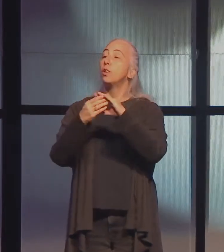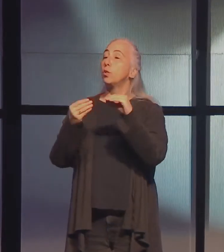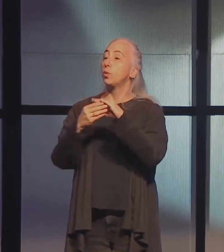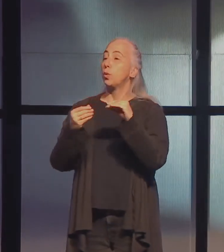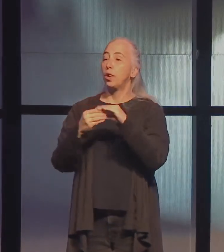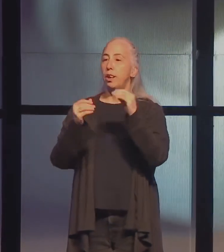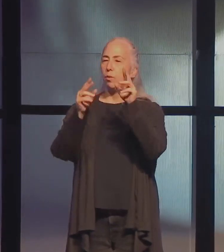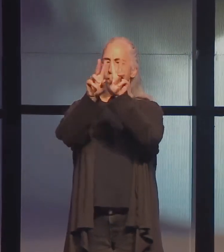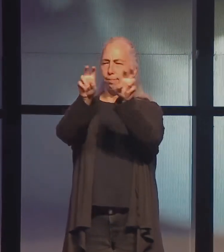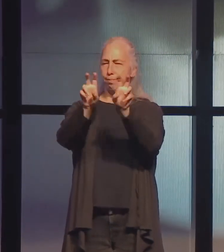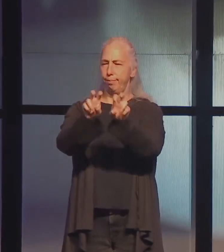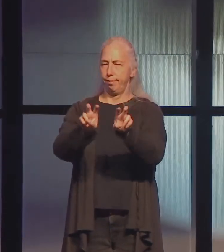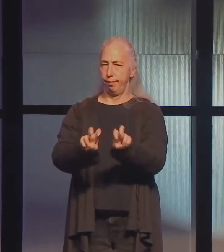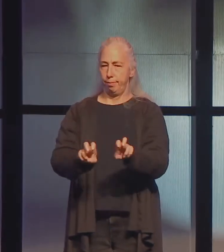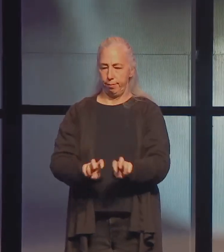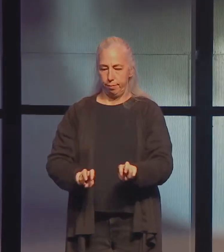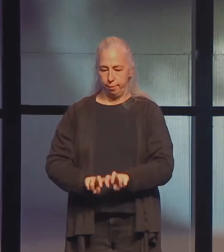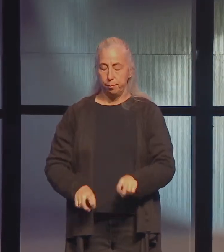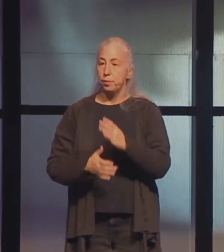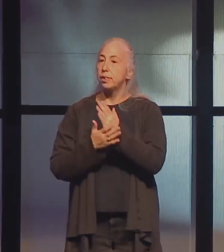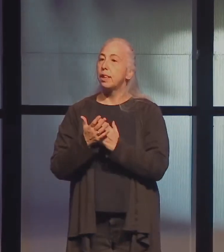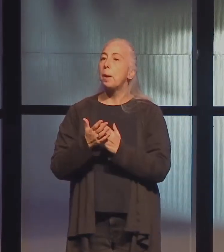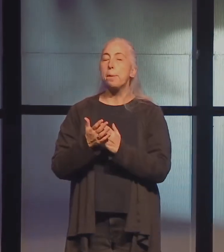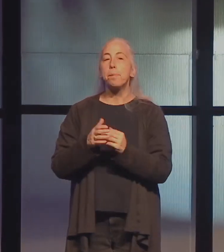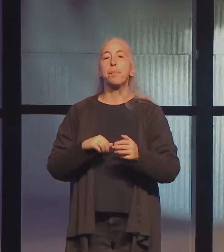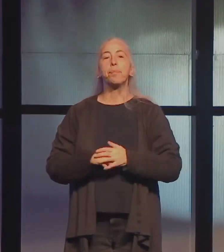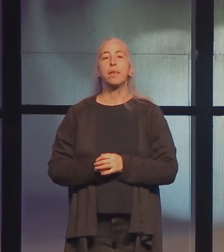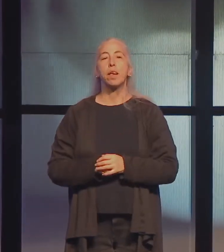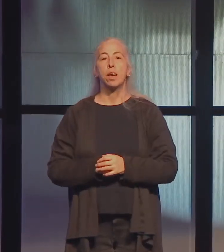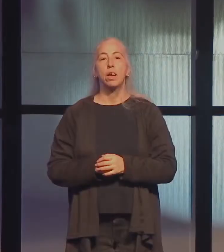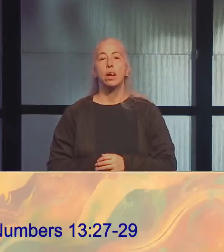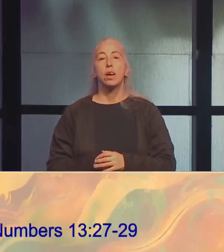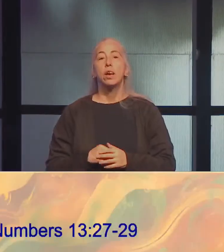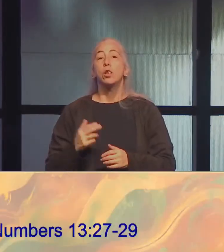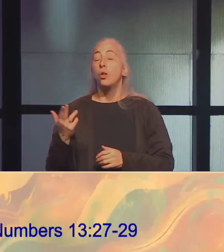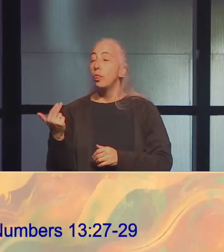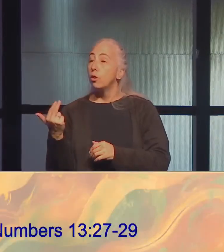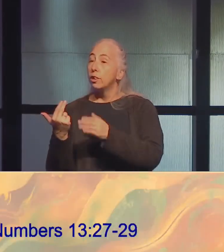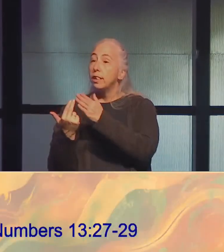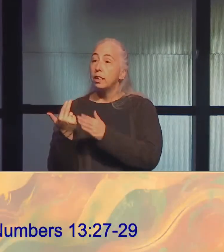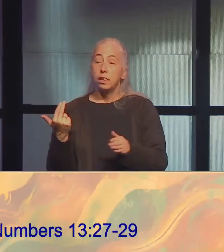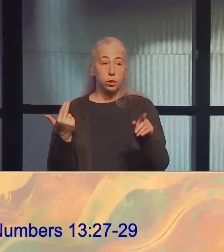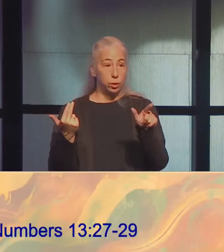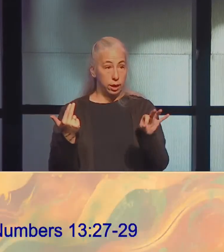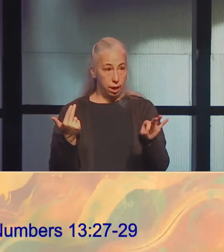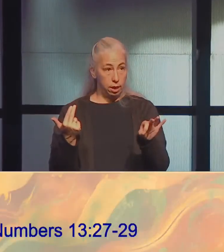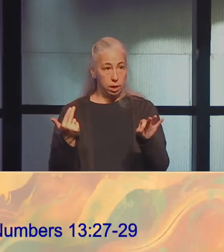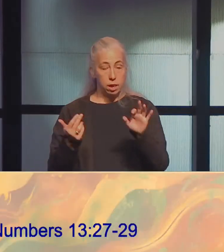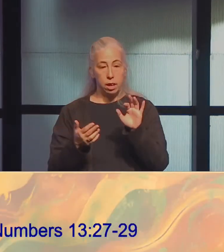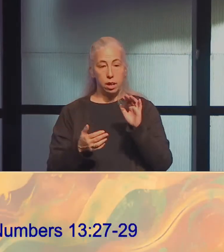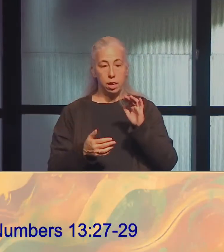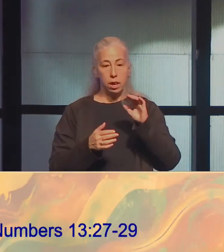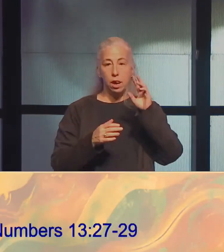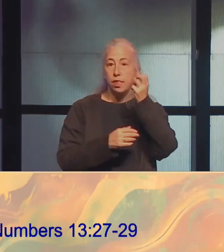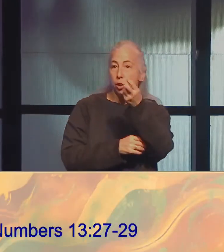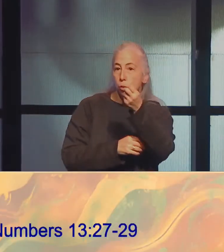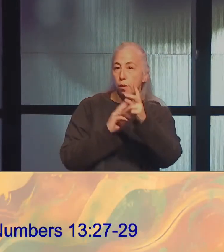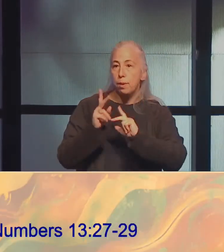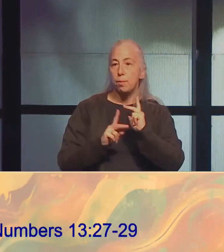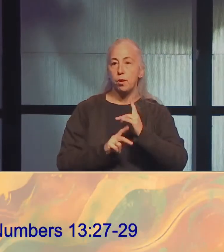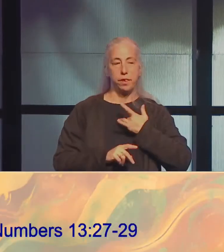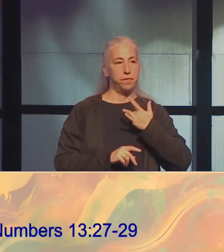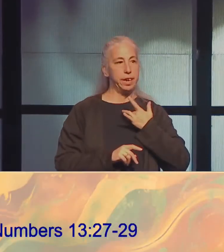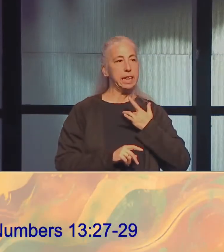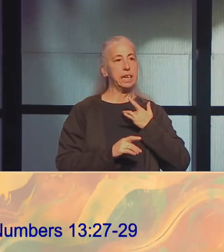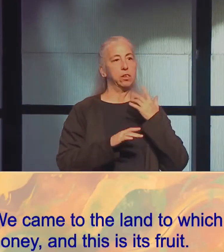the text that we have. So Numbers 13, 27 through 29, we see that their feelings are settling in. So they're giving their